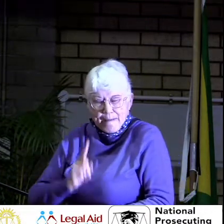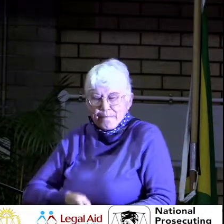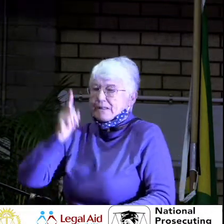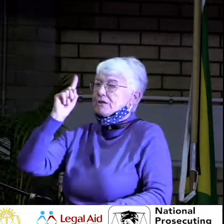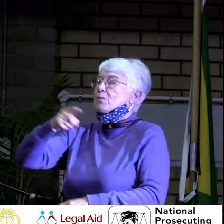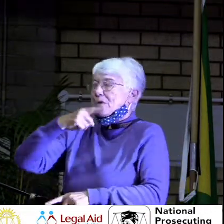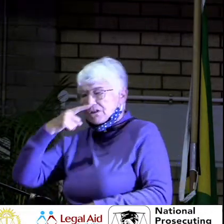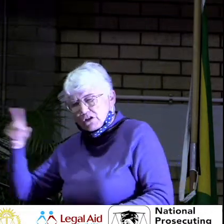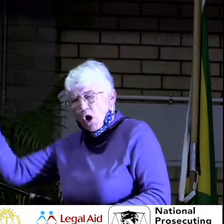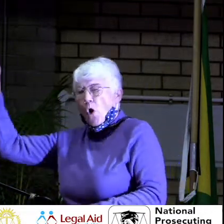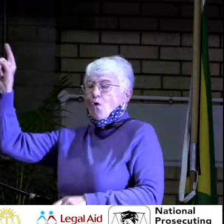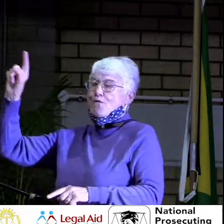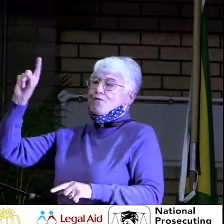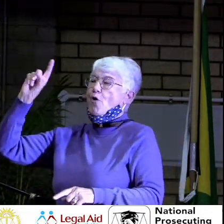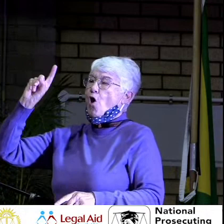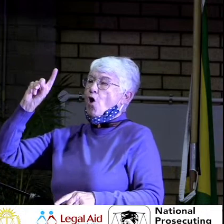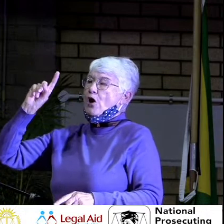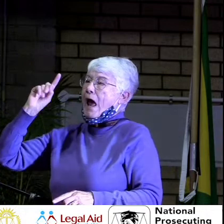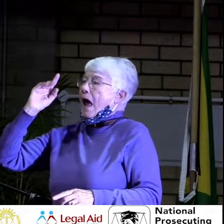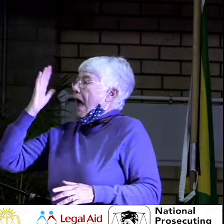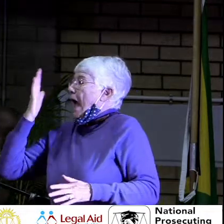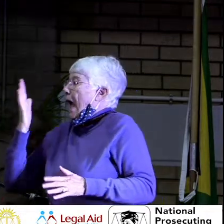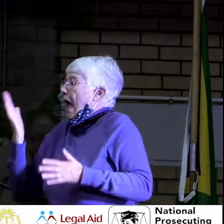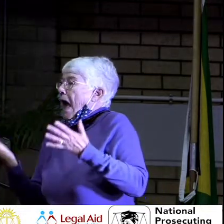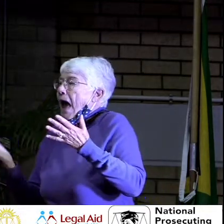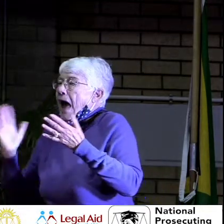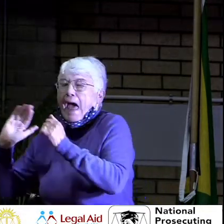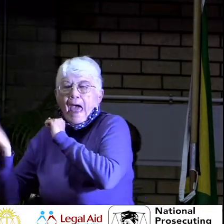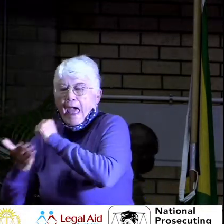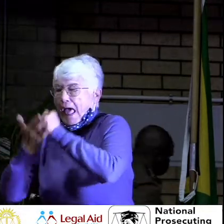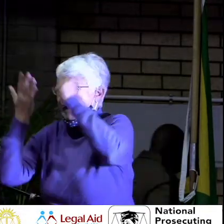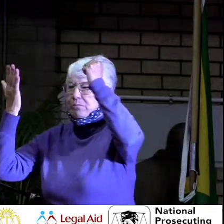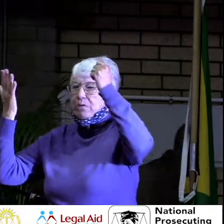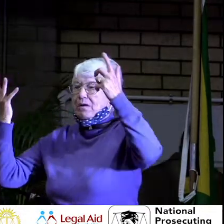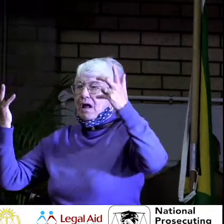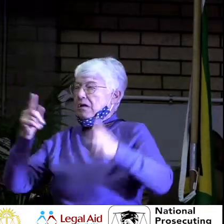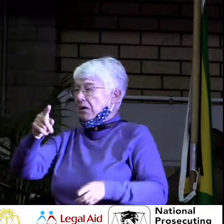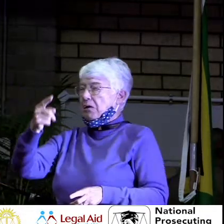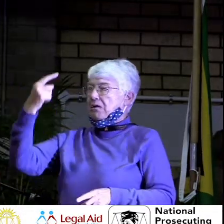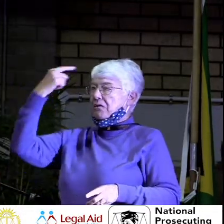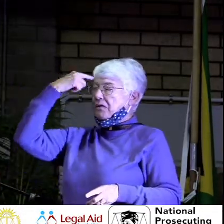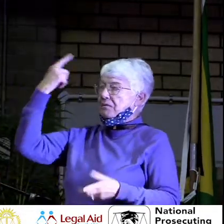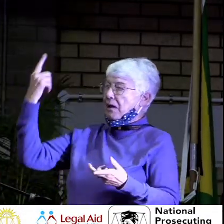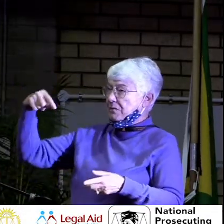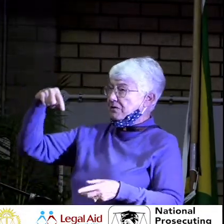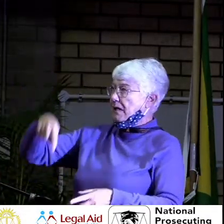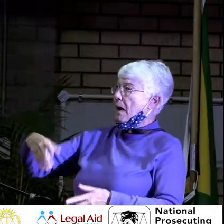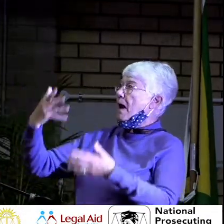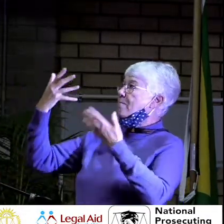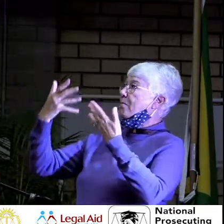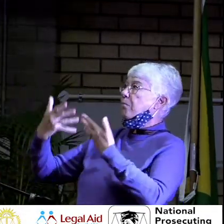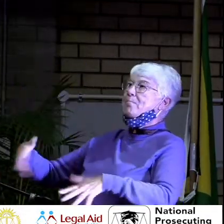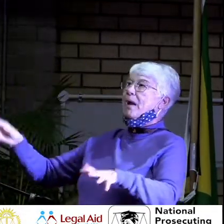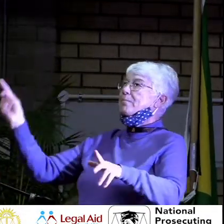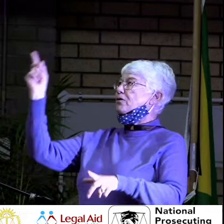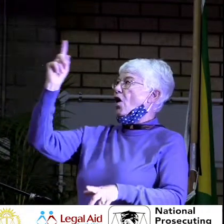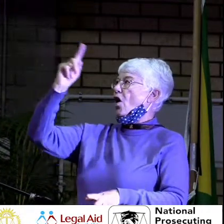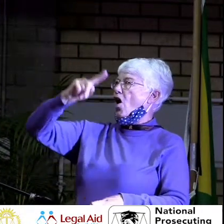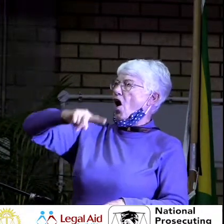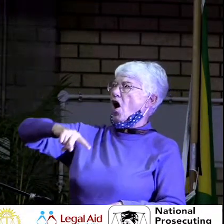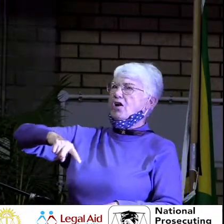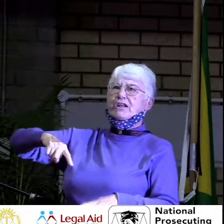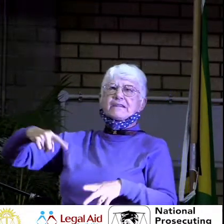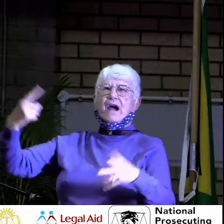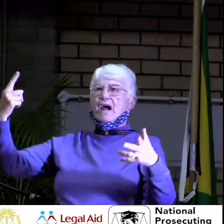Sunday, Boxing Day, that hospital is open. So we urge NPA